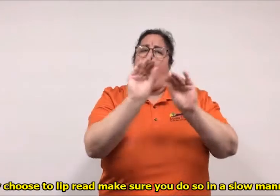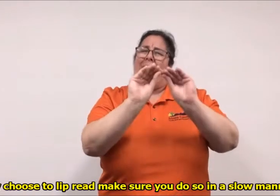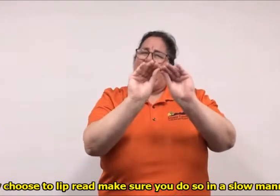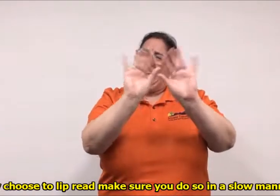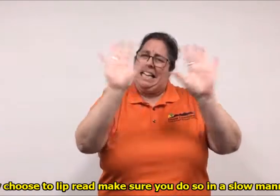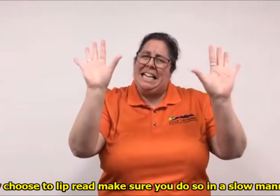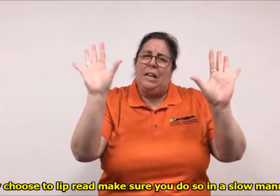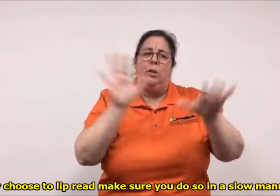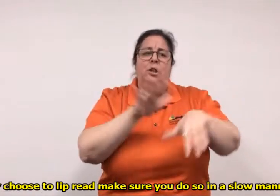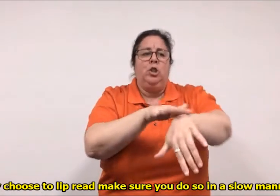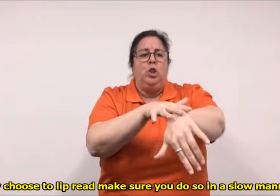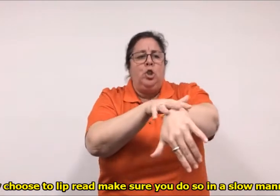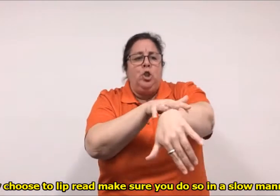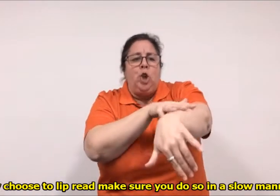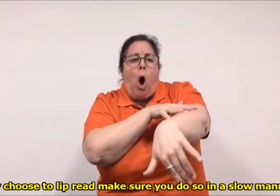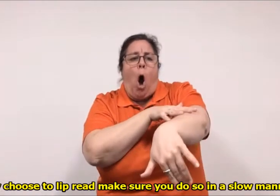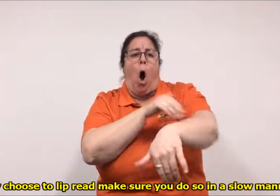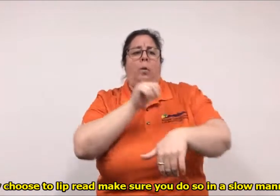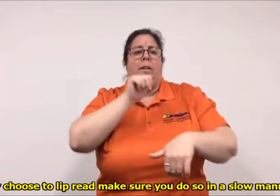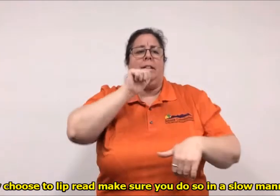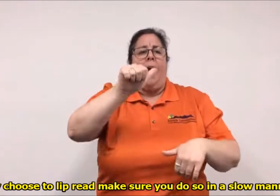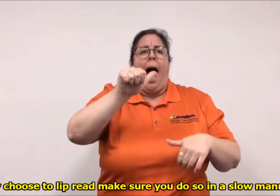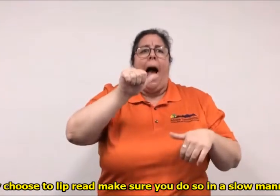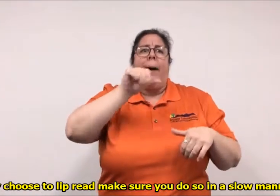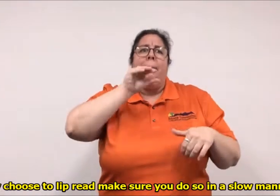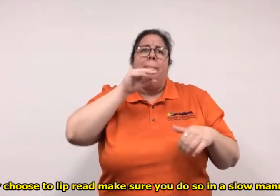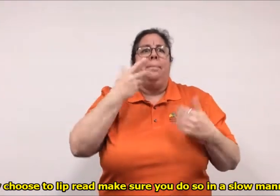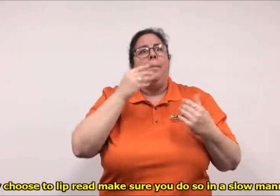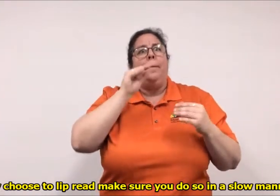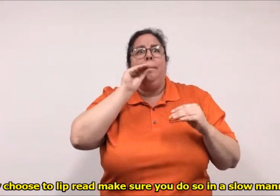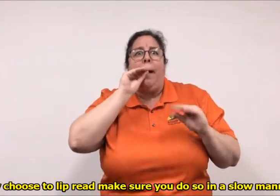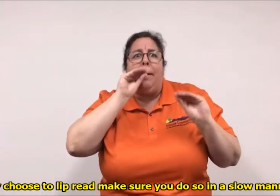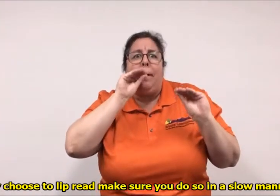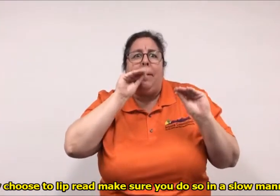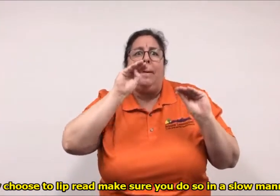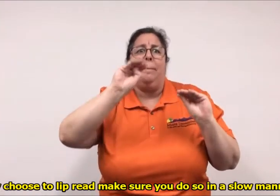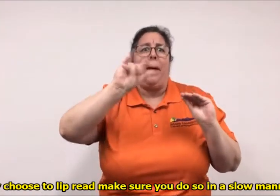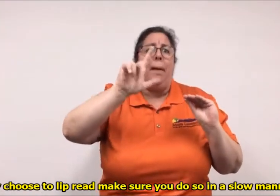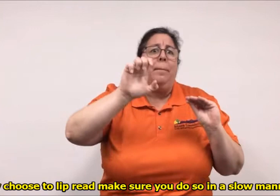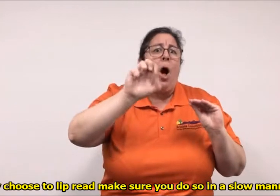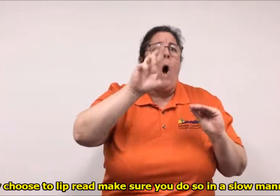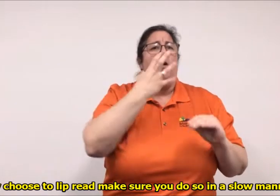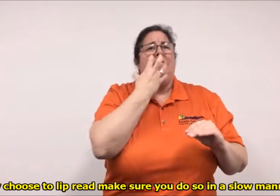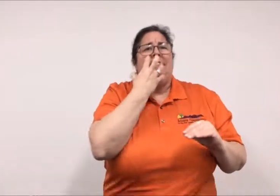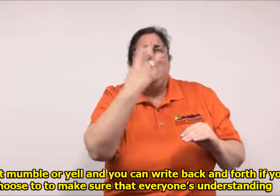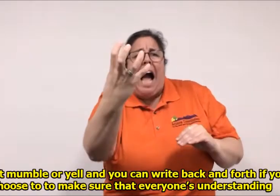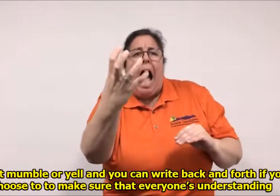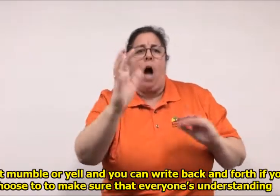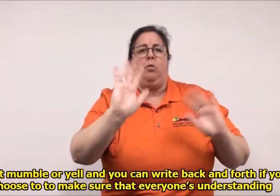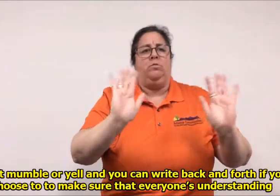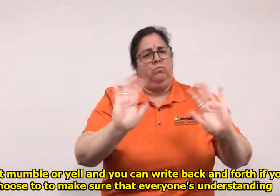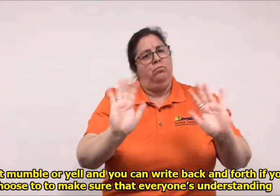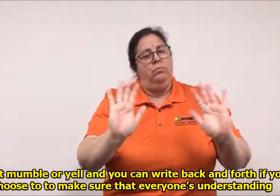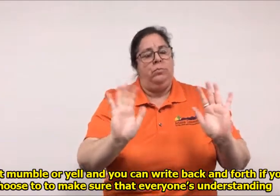If they choose to lip read, make sure you do so in a slow manner. Don't mumble or